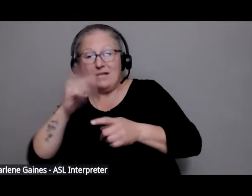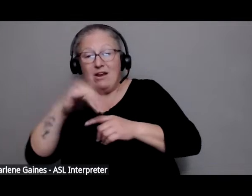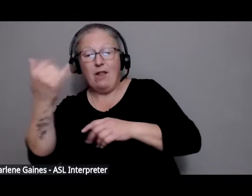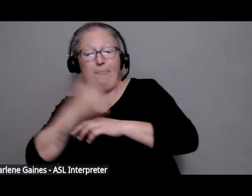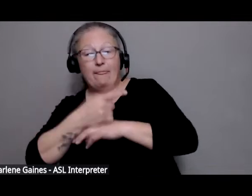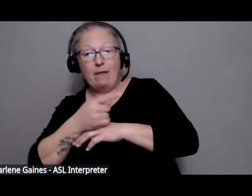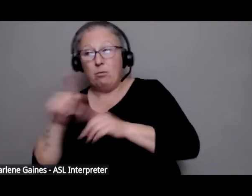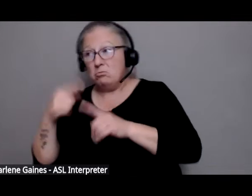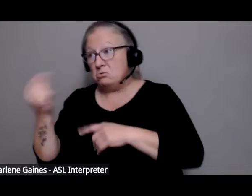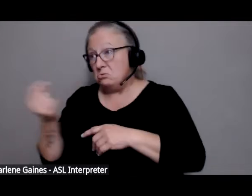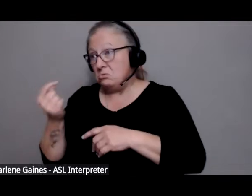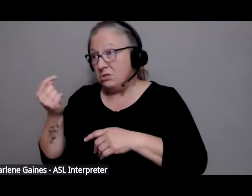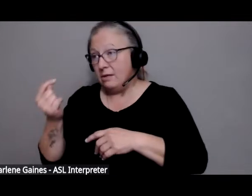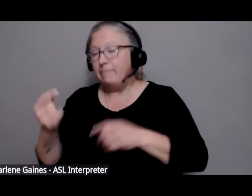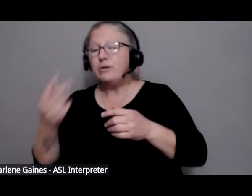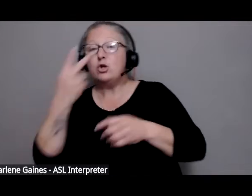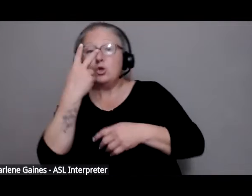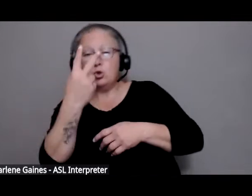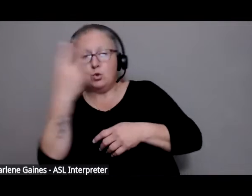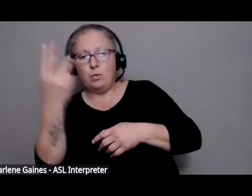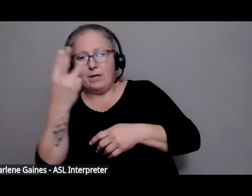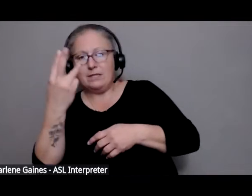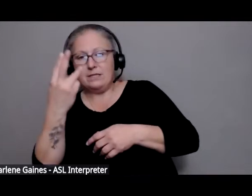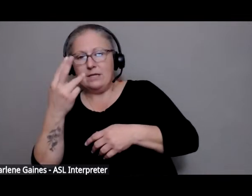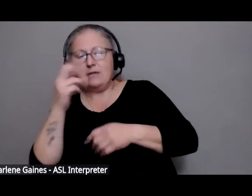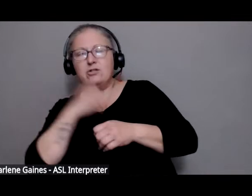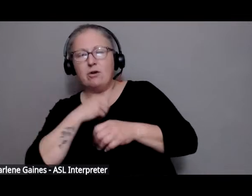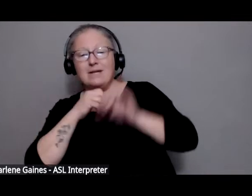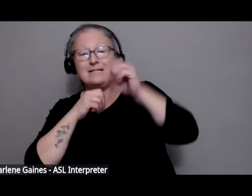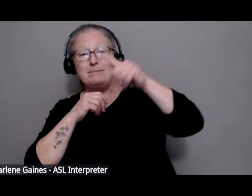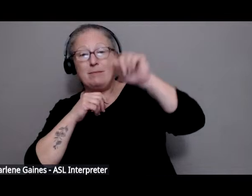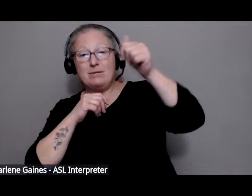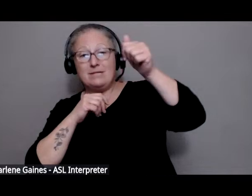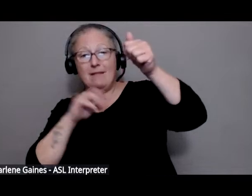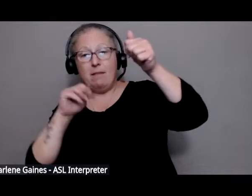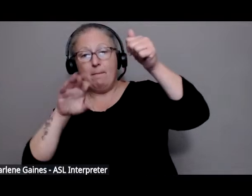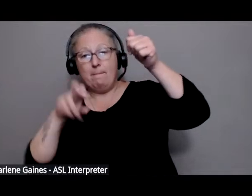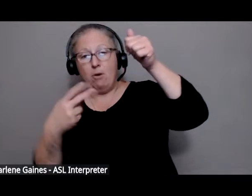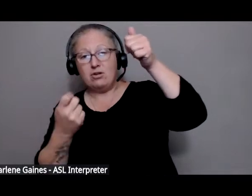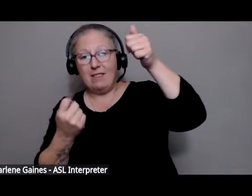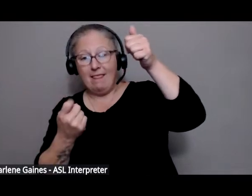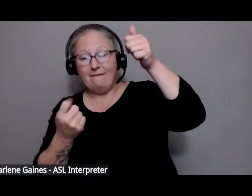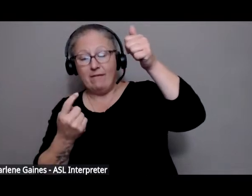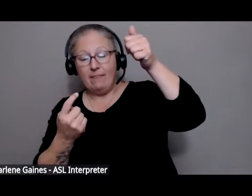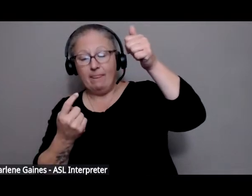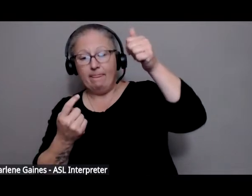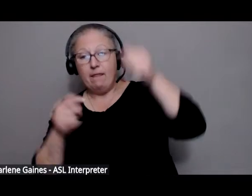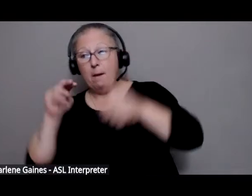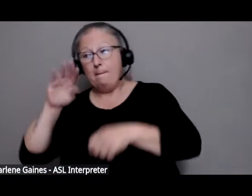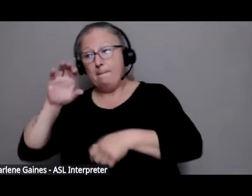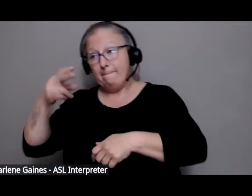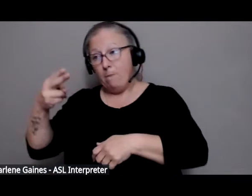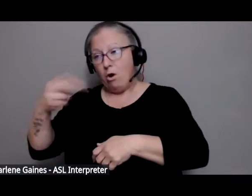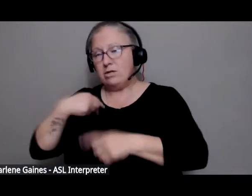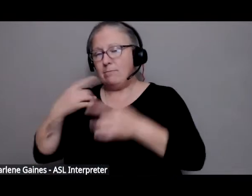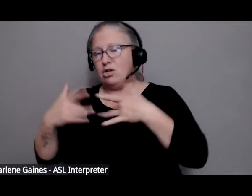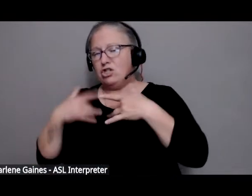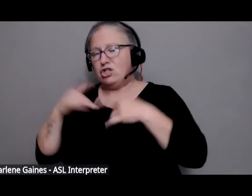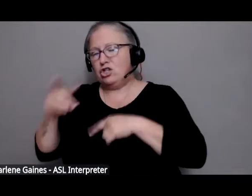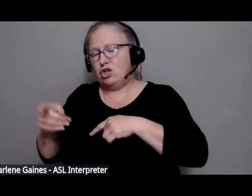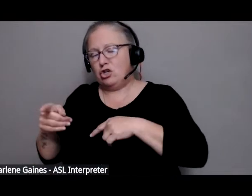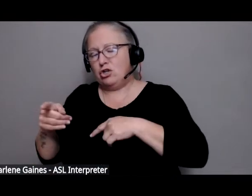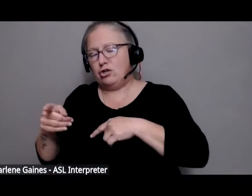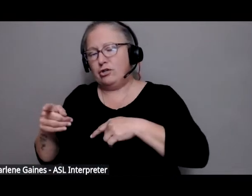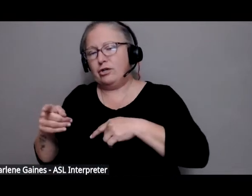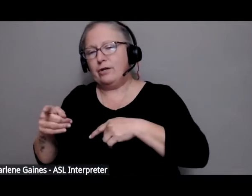Tuesday. yeah, we've got two Wednesdays, September 10th and March 11th. I think the March one I'm concerned about next